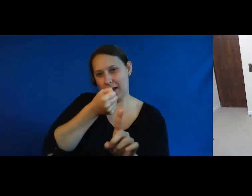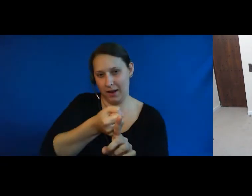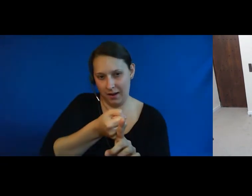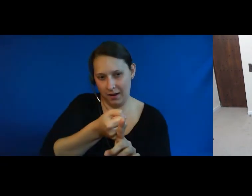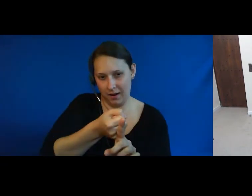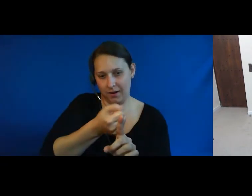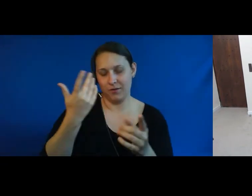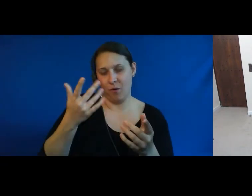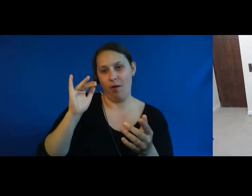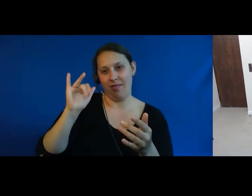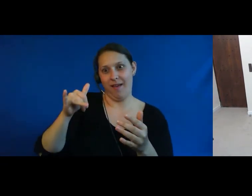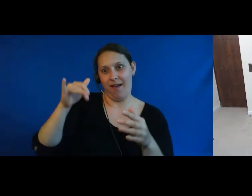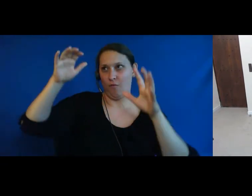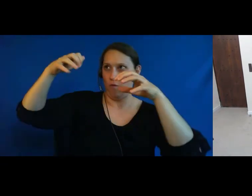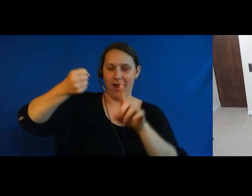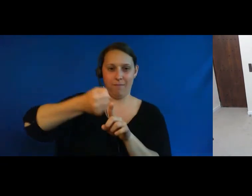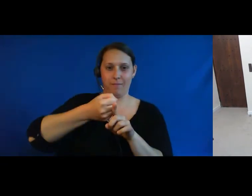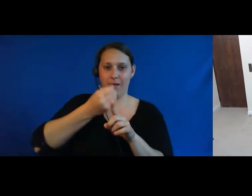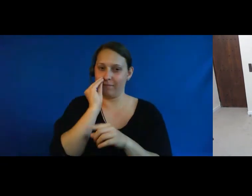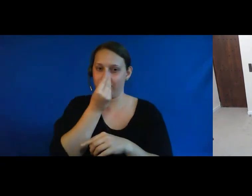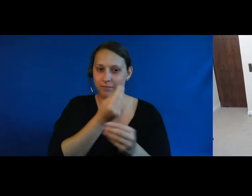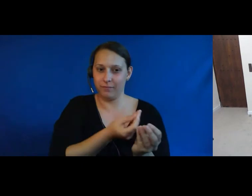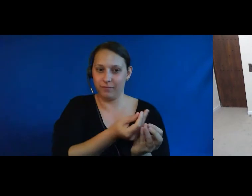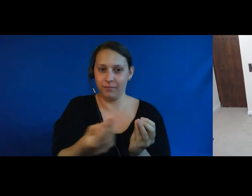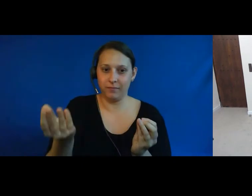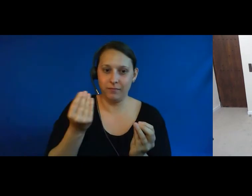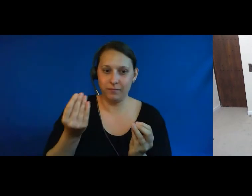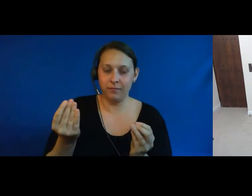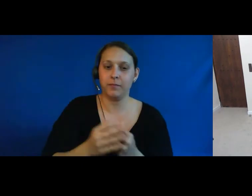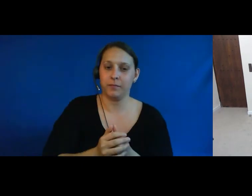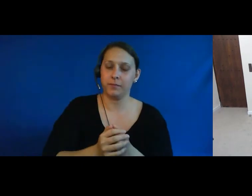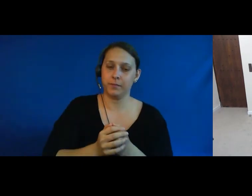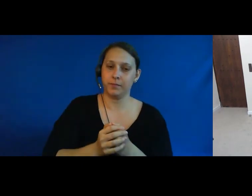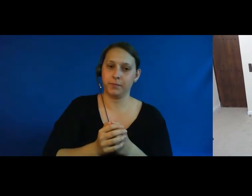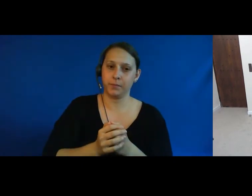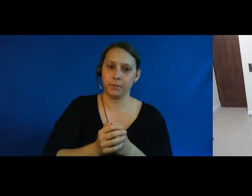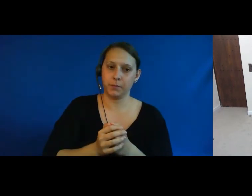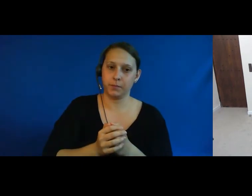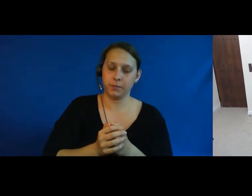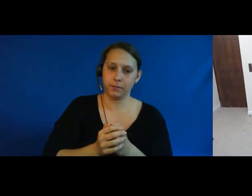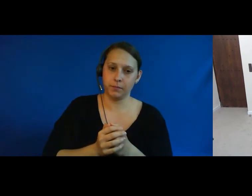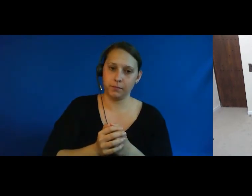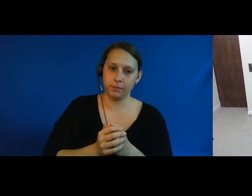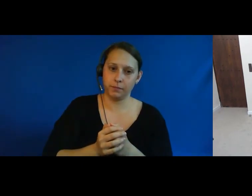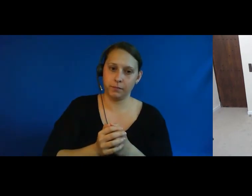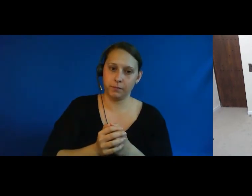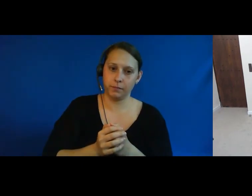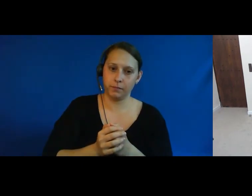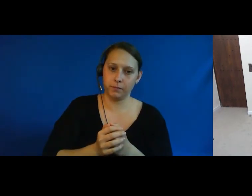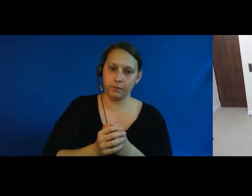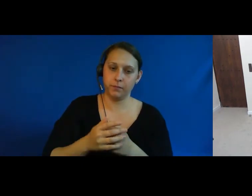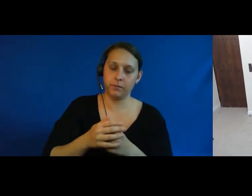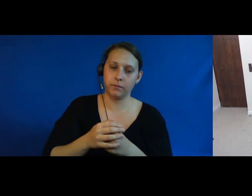from that. One of them is verticillium wilt. So one of our big Indian bean